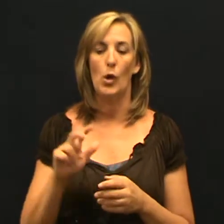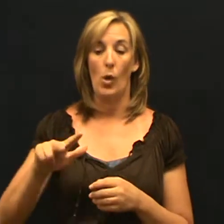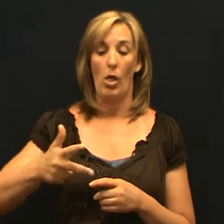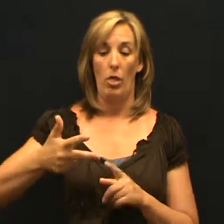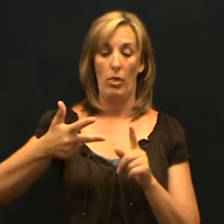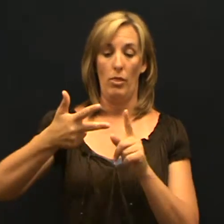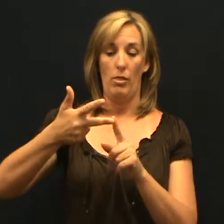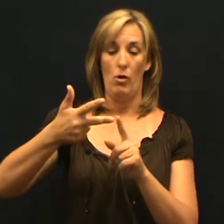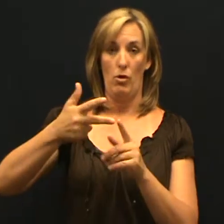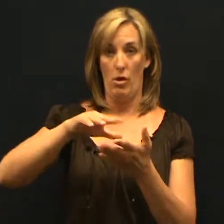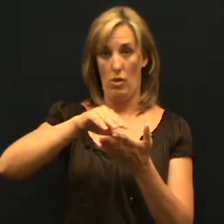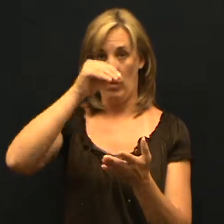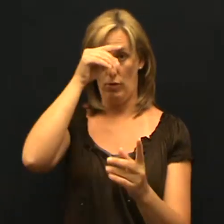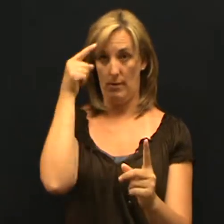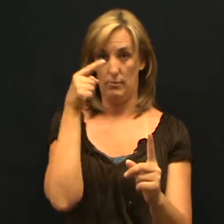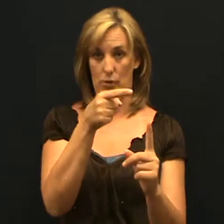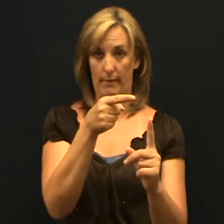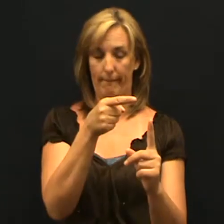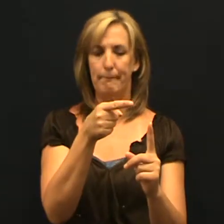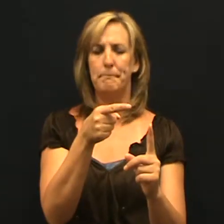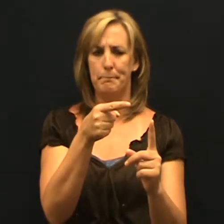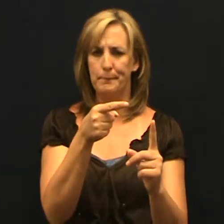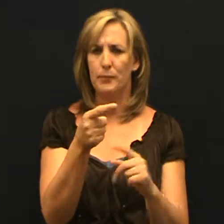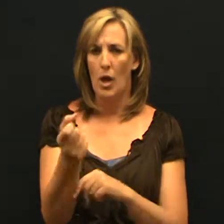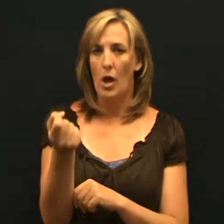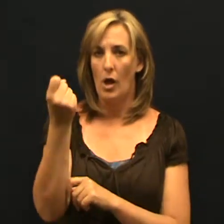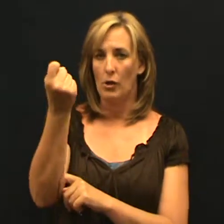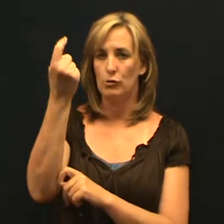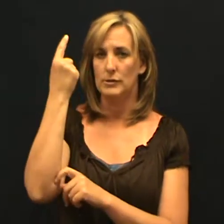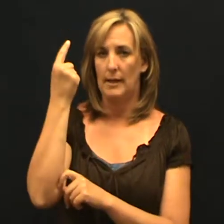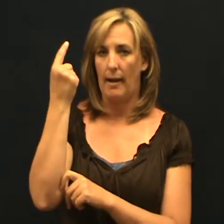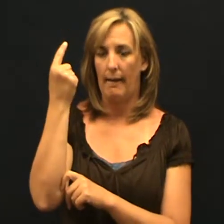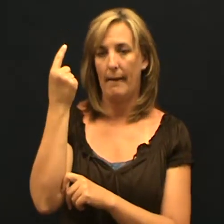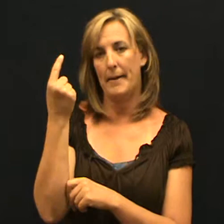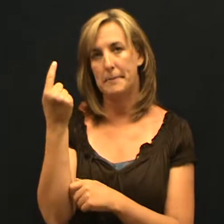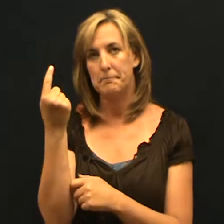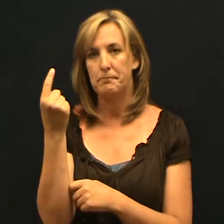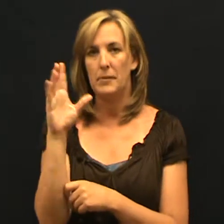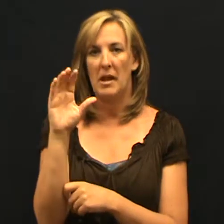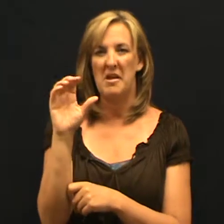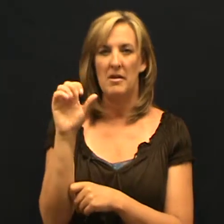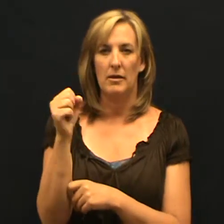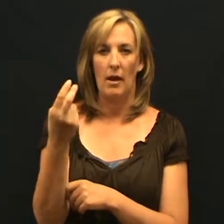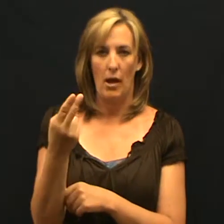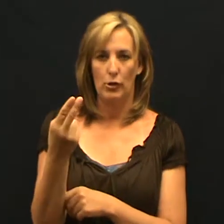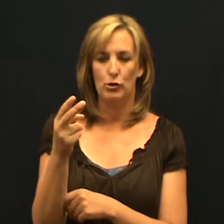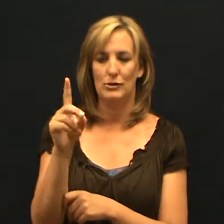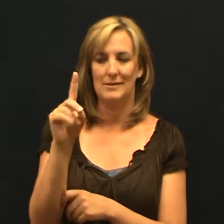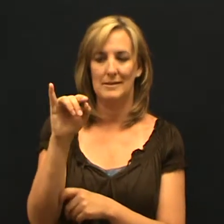and that's understanding basically cash dividends, or sometimes we issue dividends